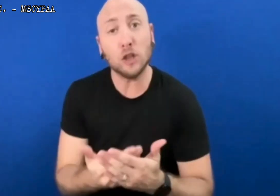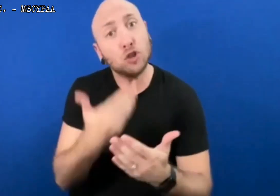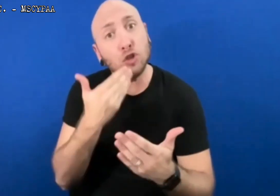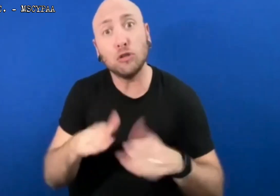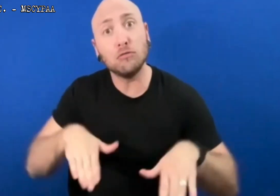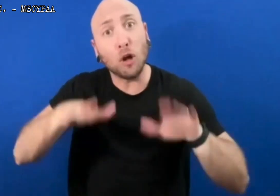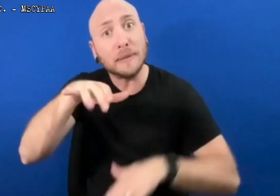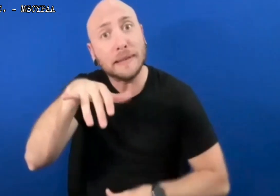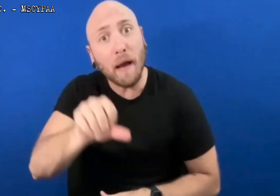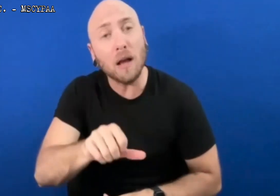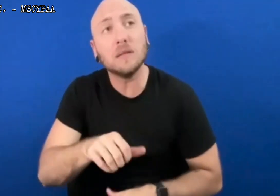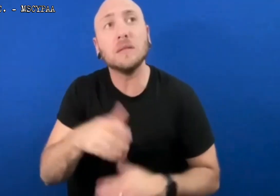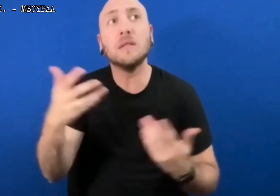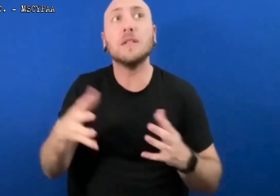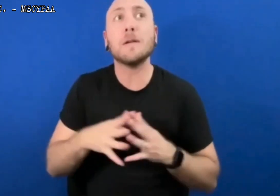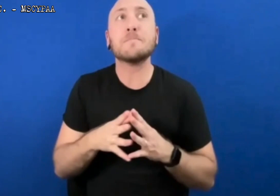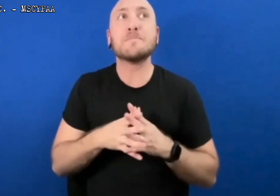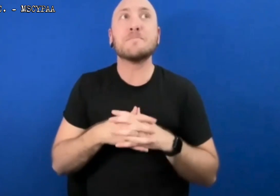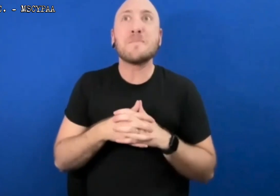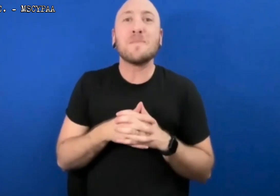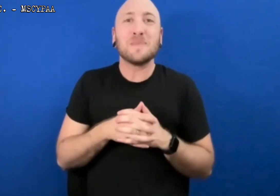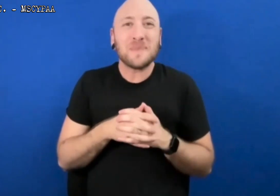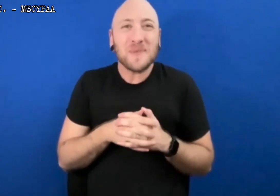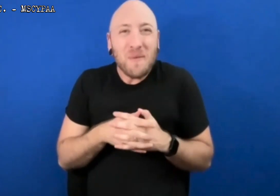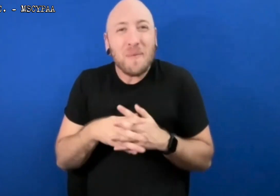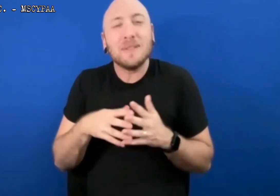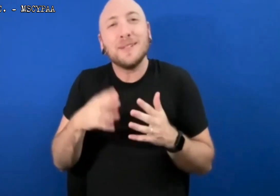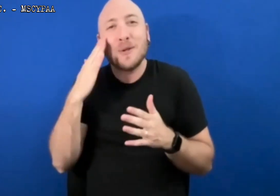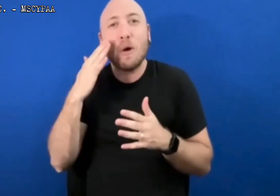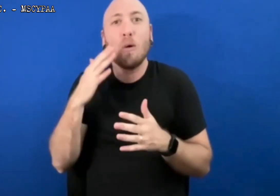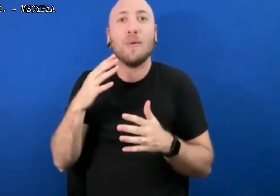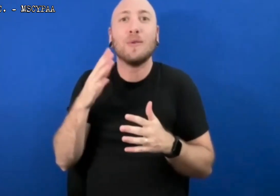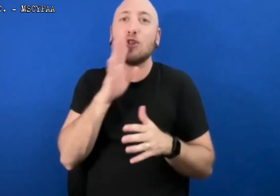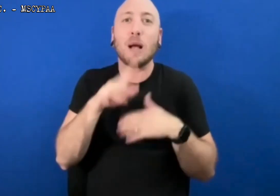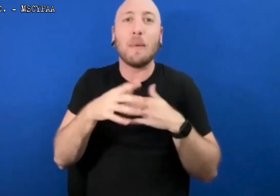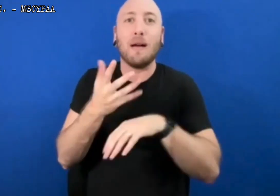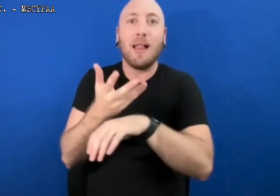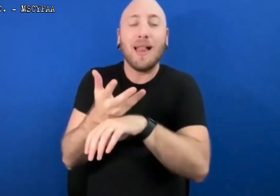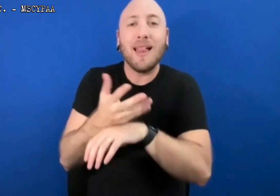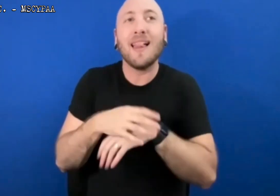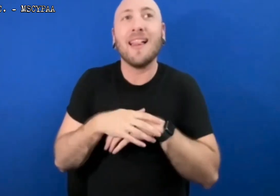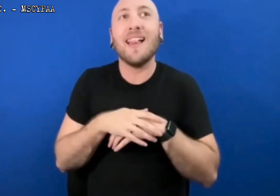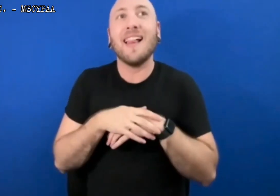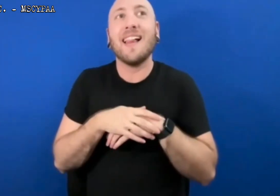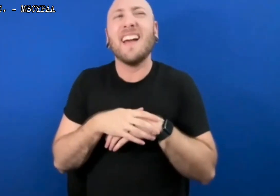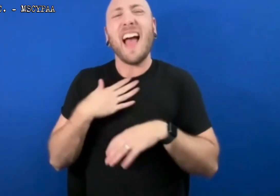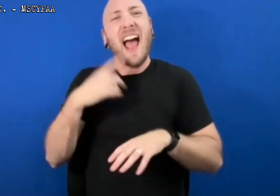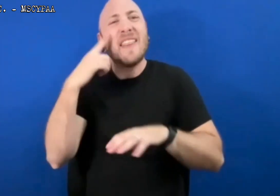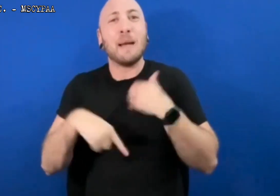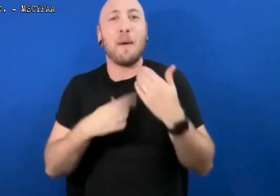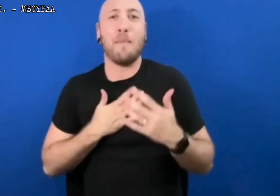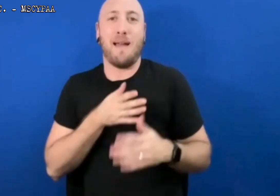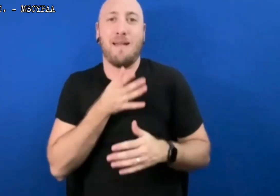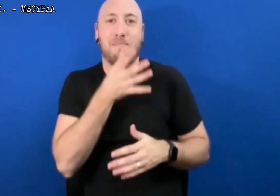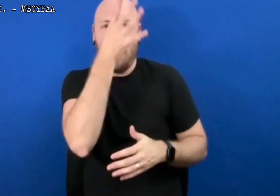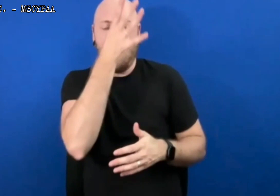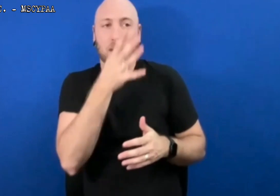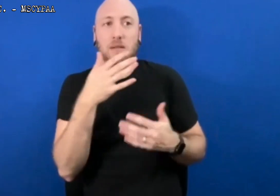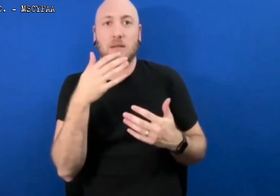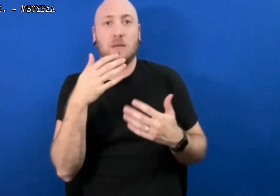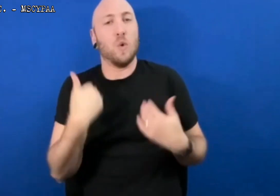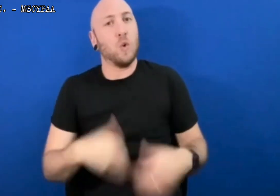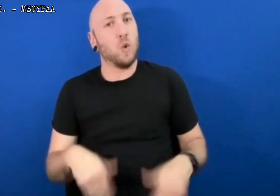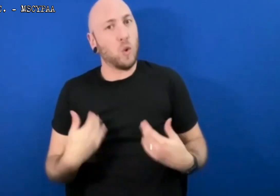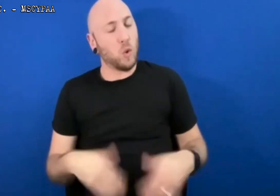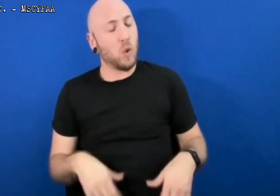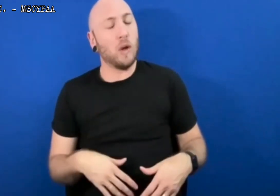to the guess of desperation, like I kind of think about like what I put my parents through, and I'm grateful to have this program because I've been able to since make